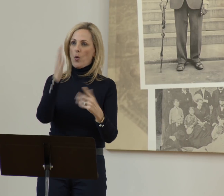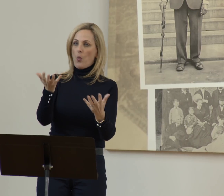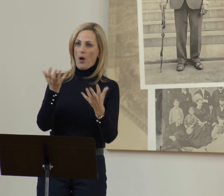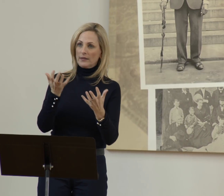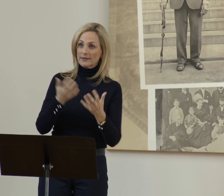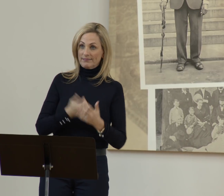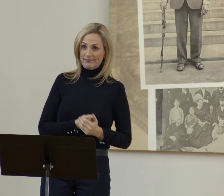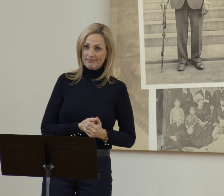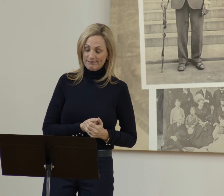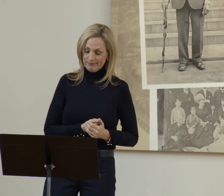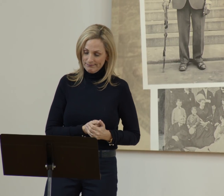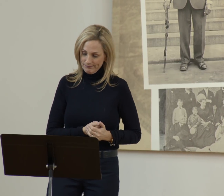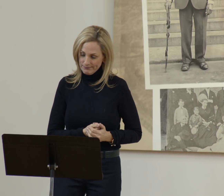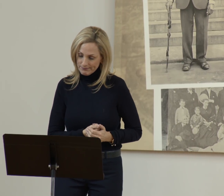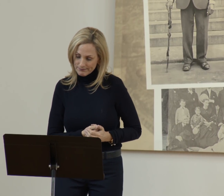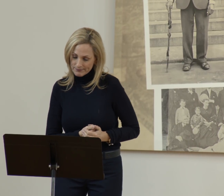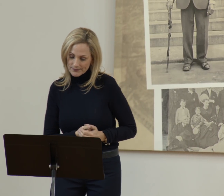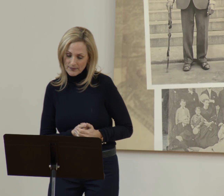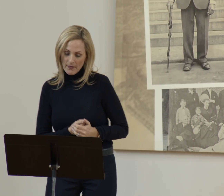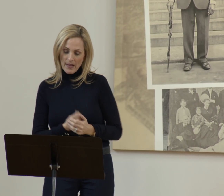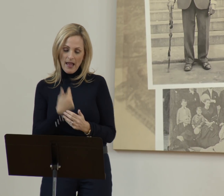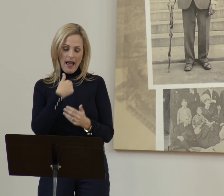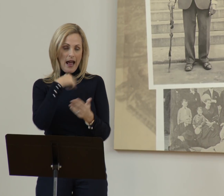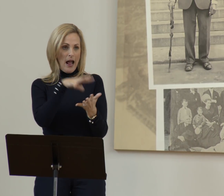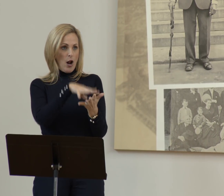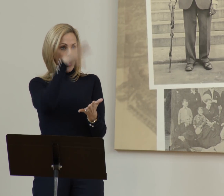deep as any friend would want.